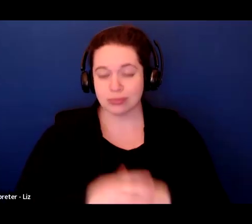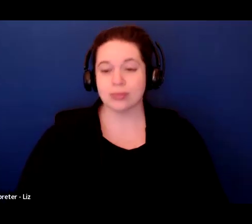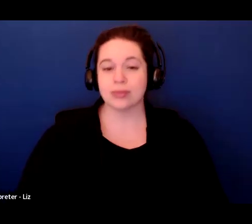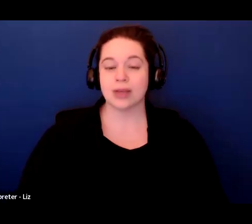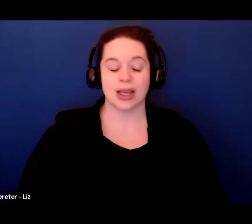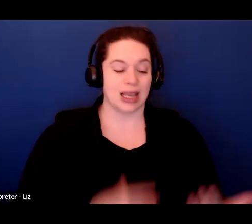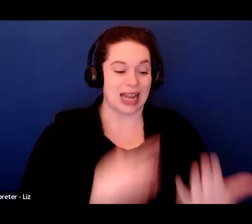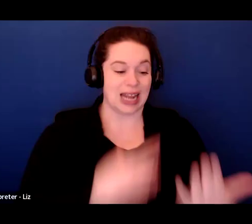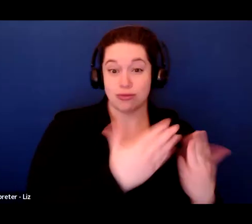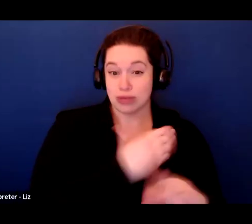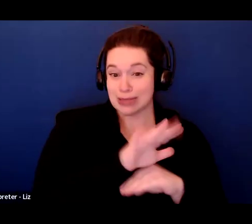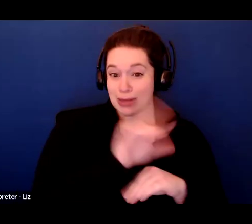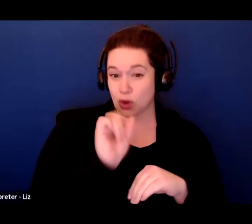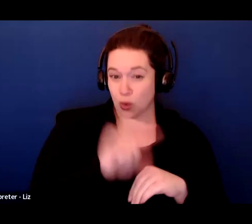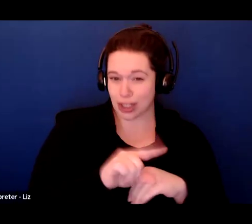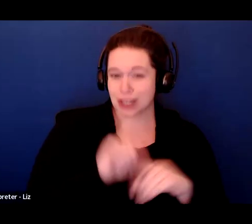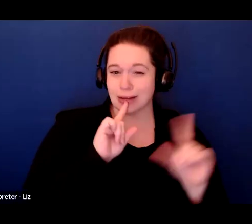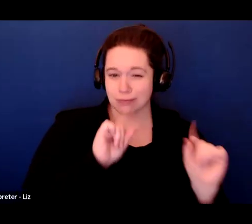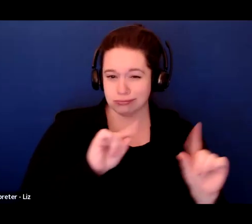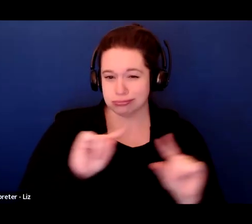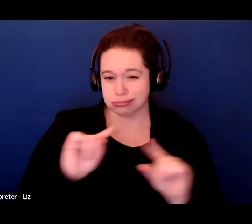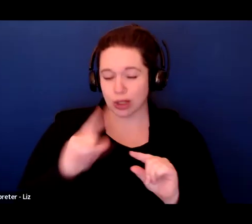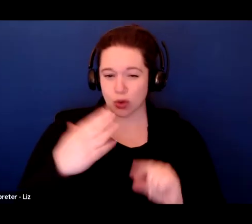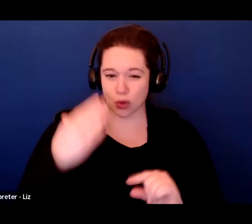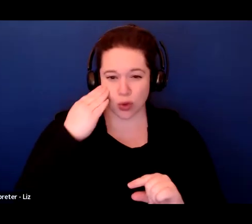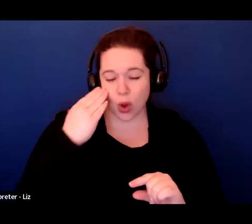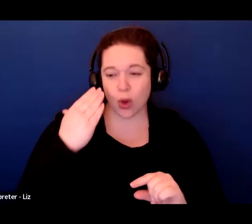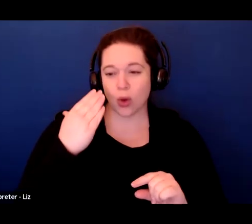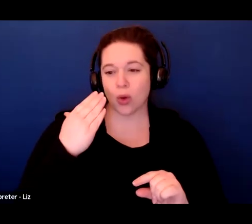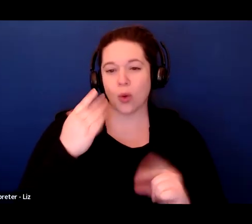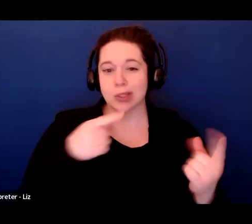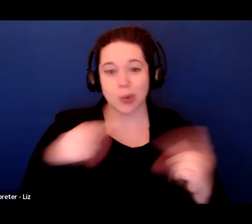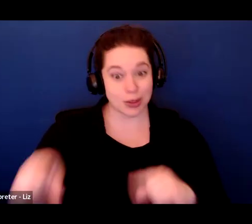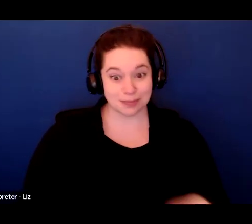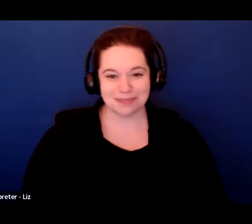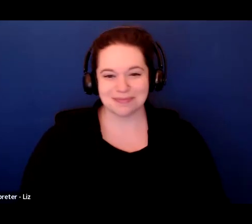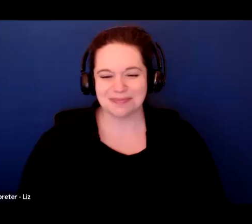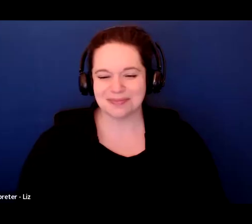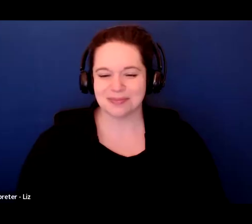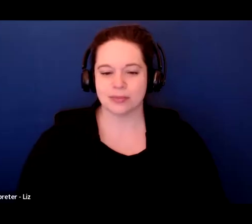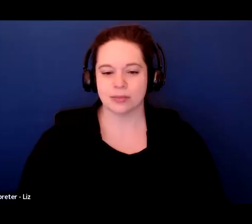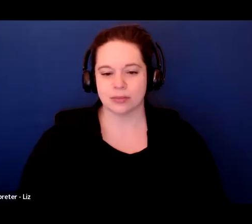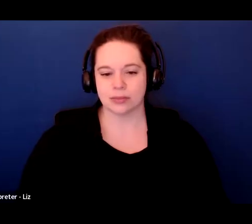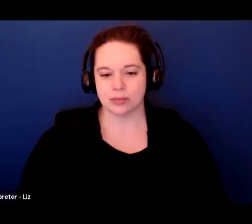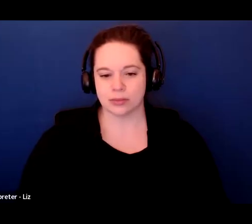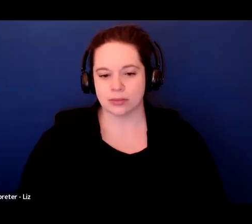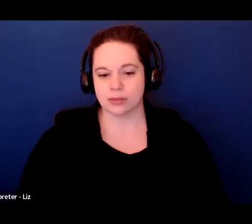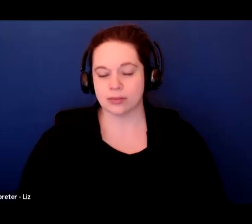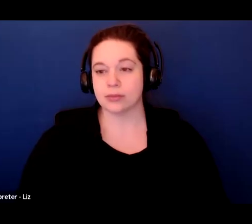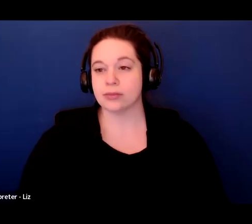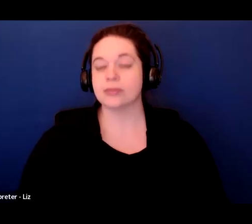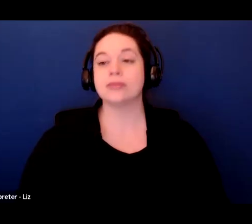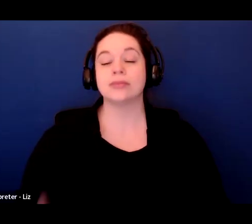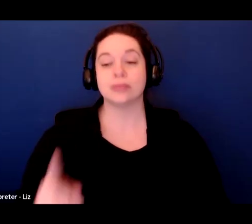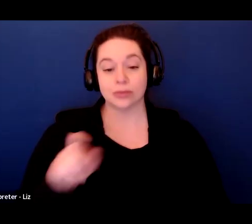the pre-submitted questions just so you can kind of know what's going on. There's somebody who wrote in they're